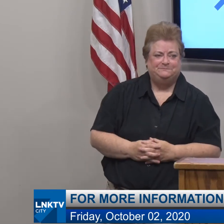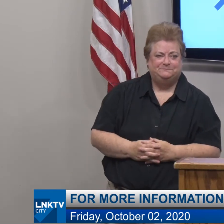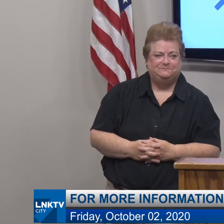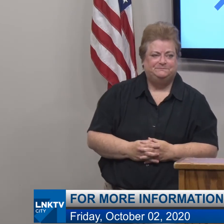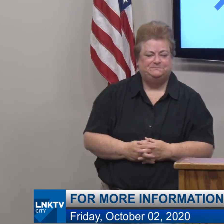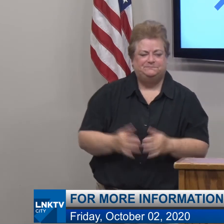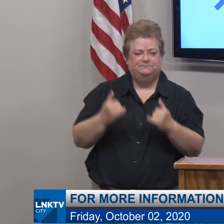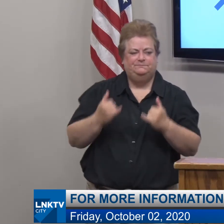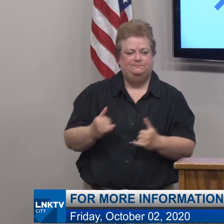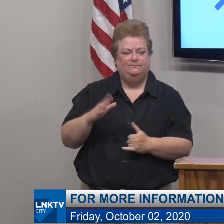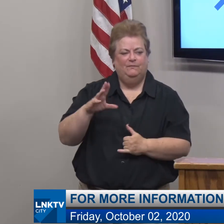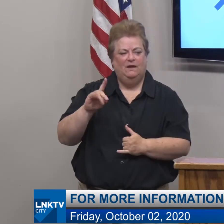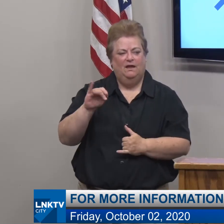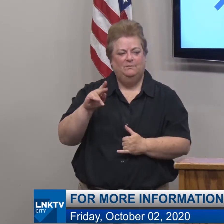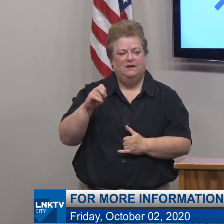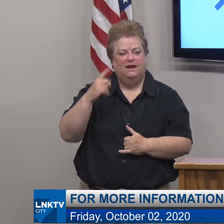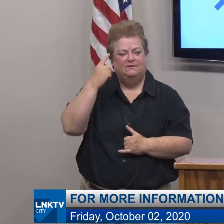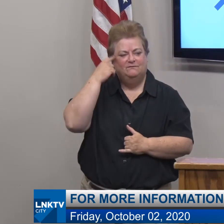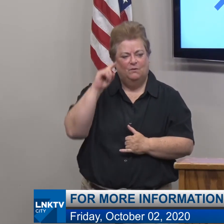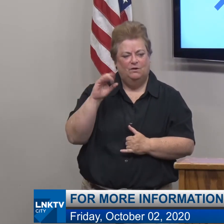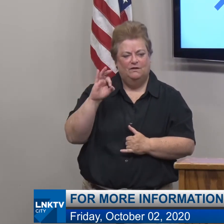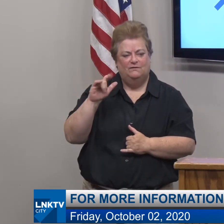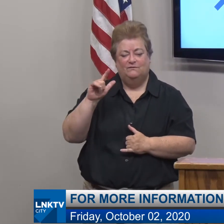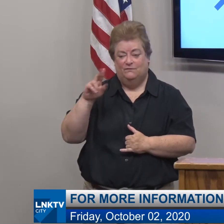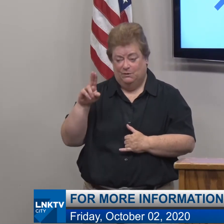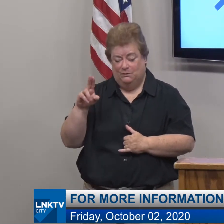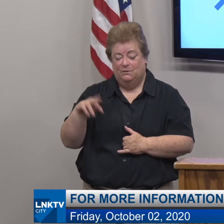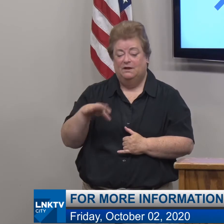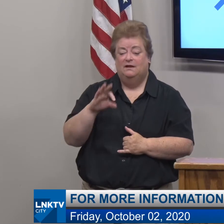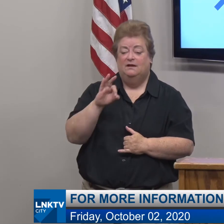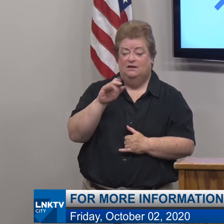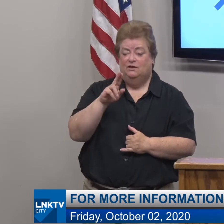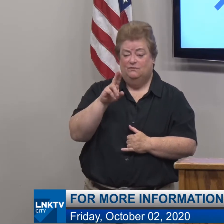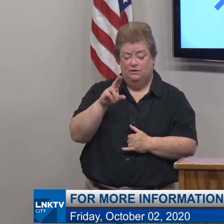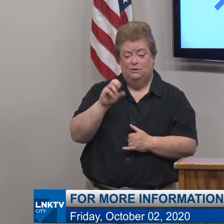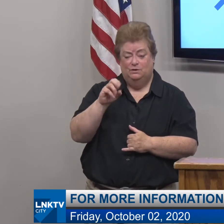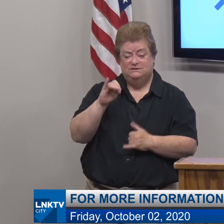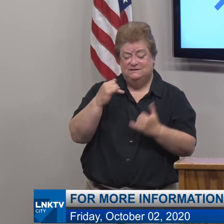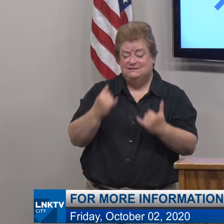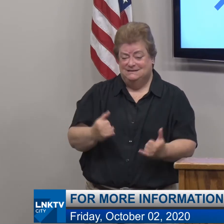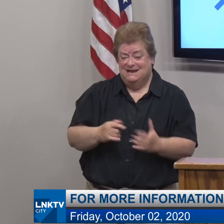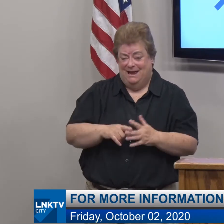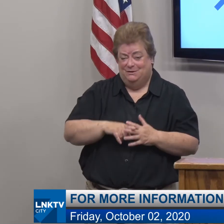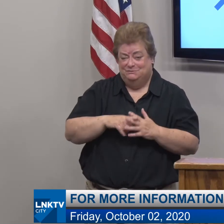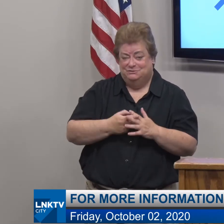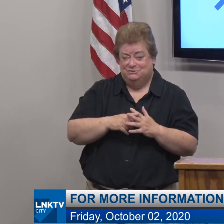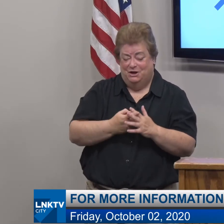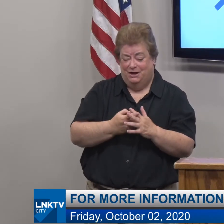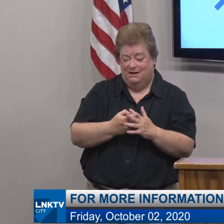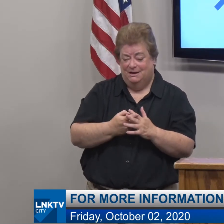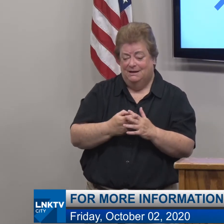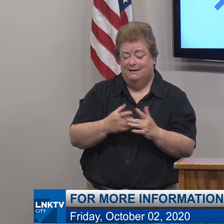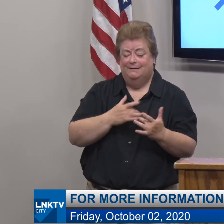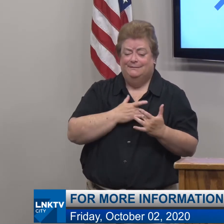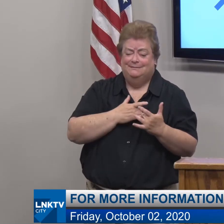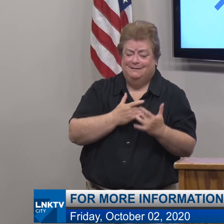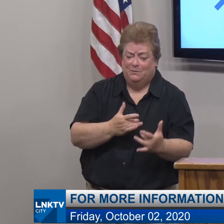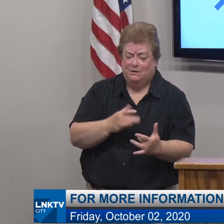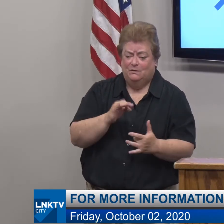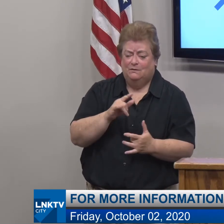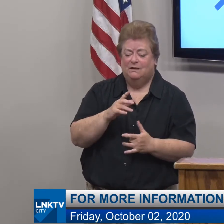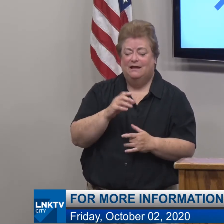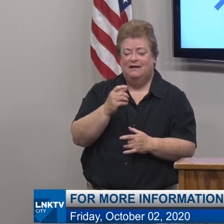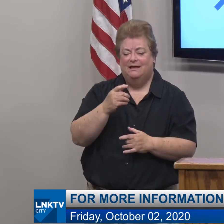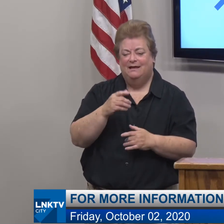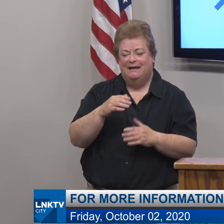Now an update on flu. As we mentioned, flu season is upon us. In a typical flu season, less than half